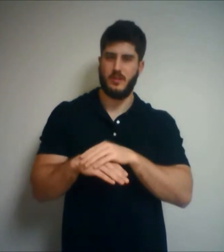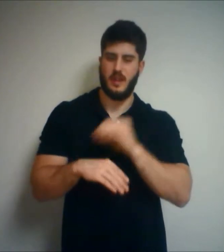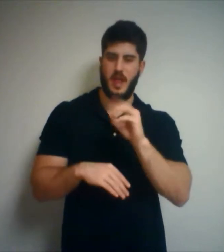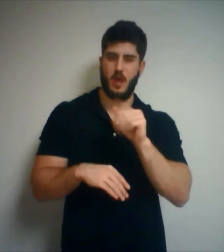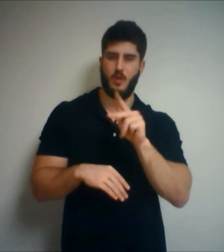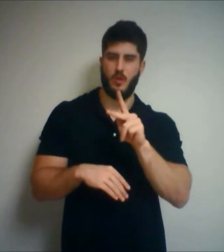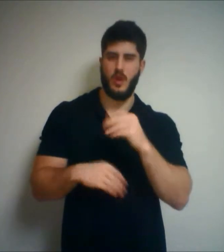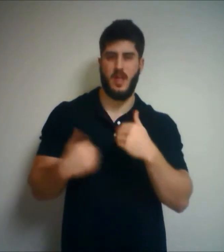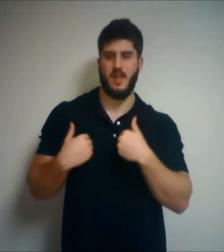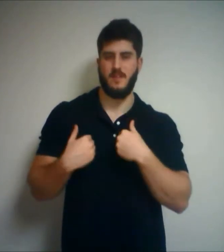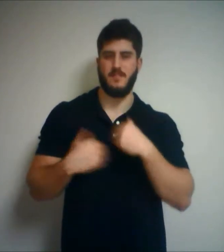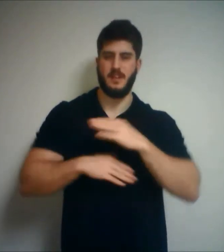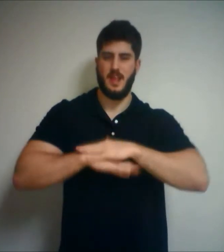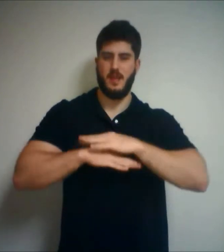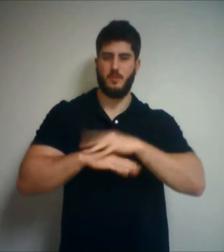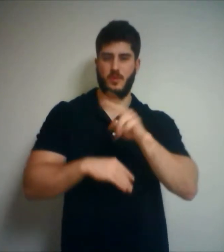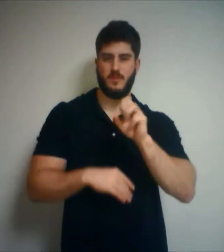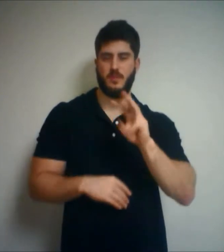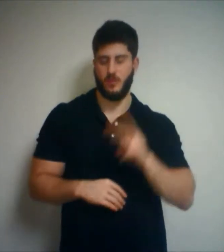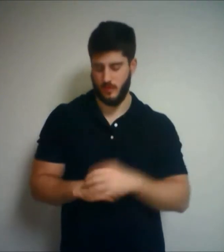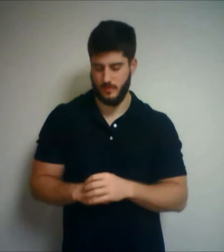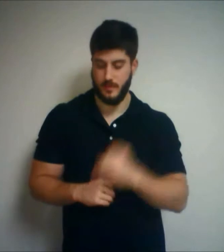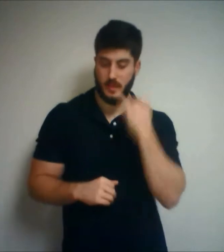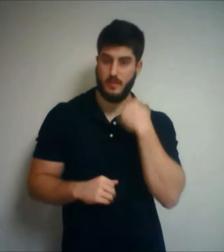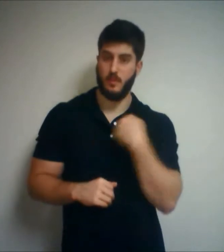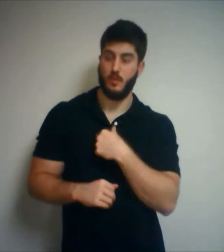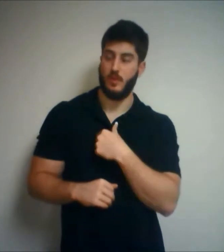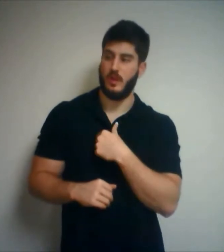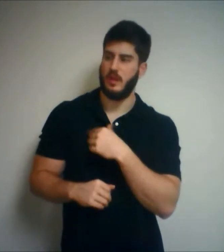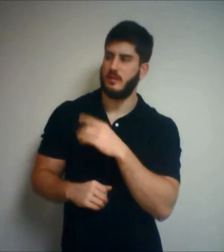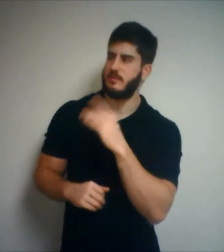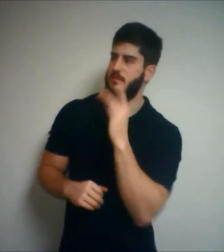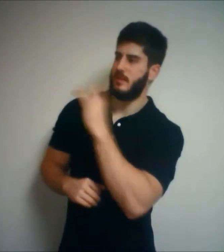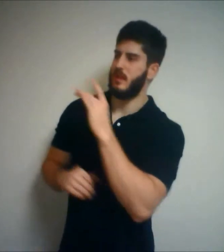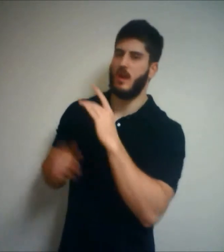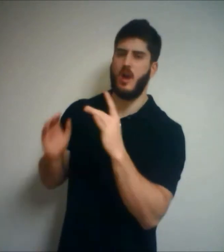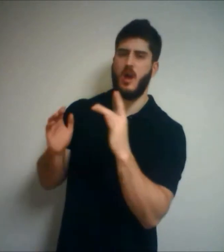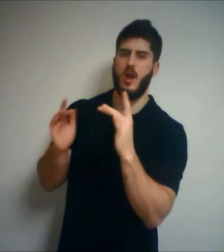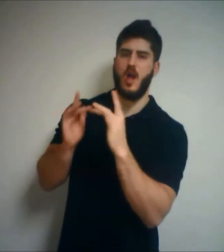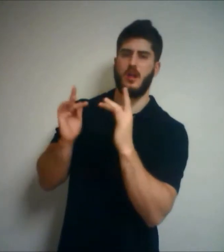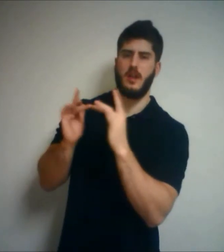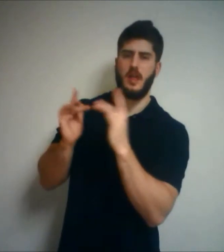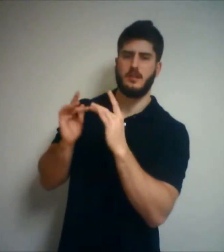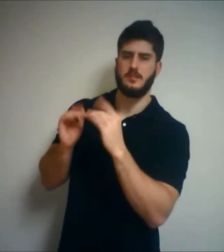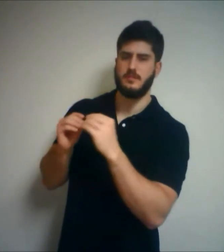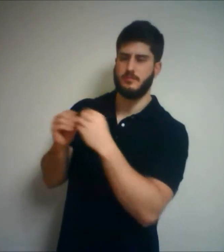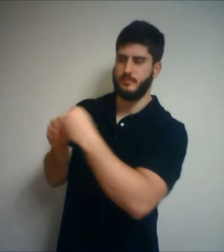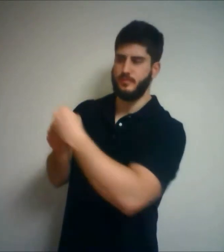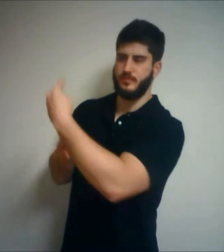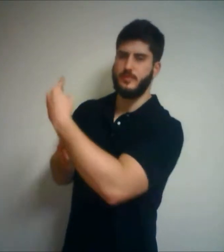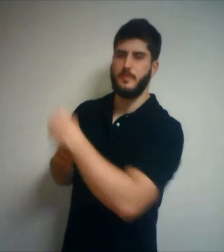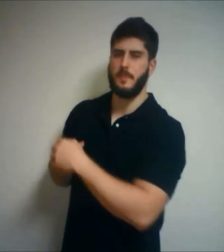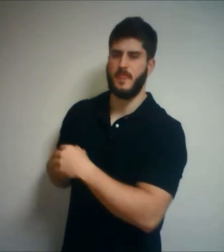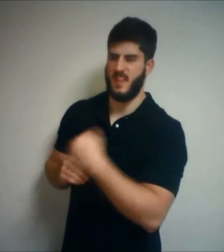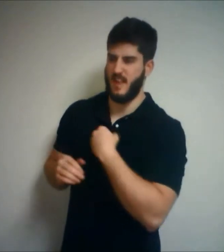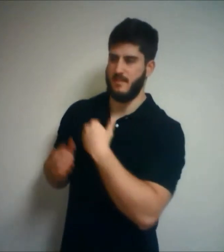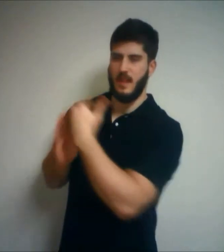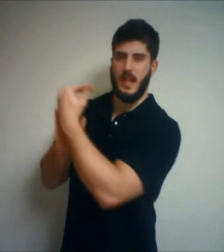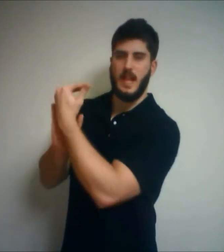instance, if we go to the Contacts module, we have a list view, which is